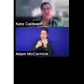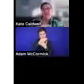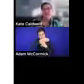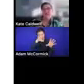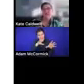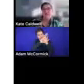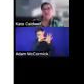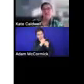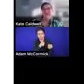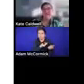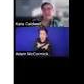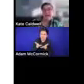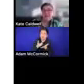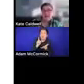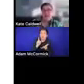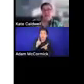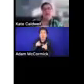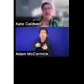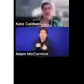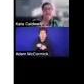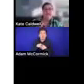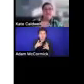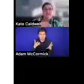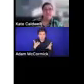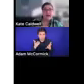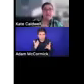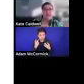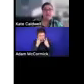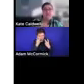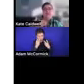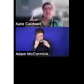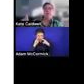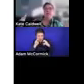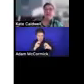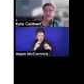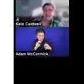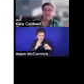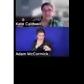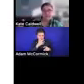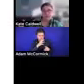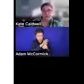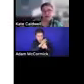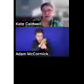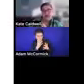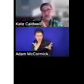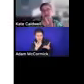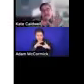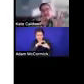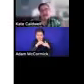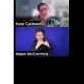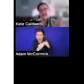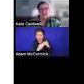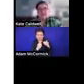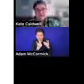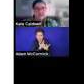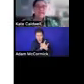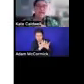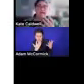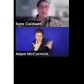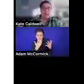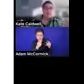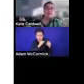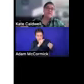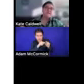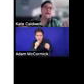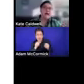for intersectional data collection, and that's going to allow for intersectional analysis later on. And that brings me to my